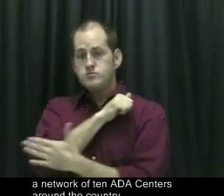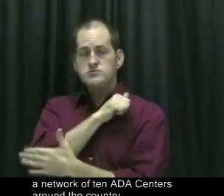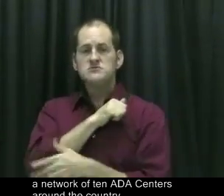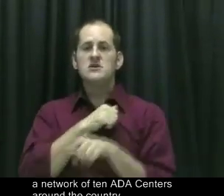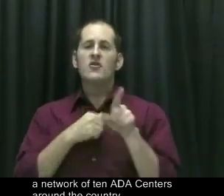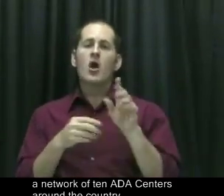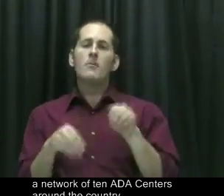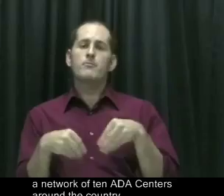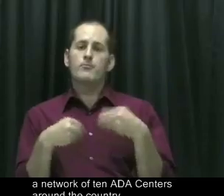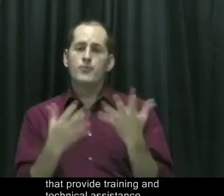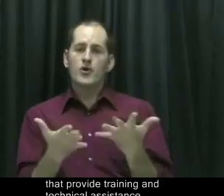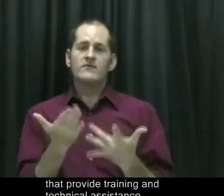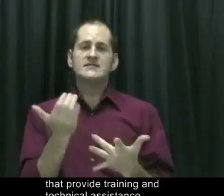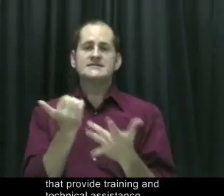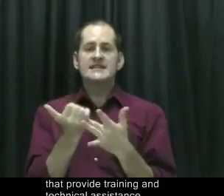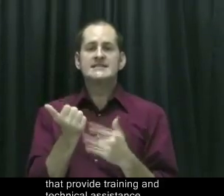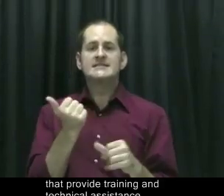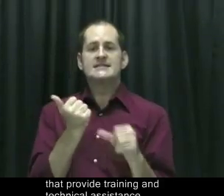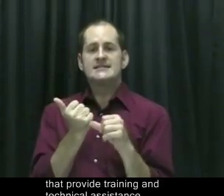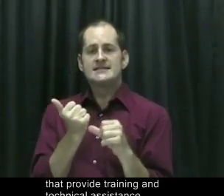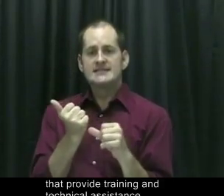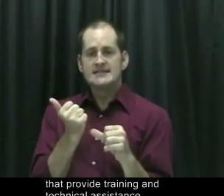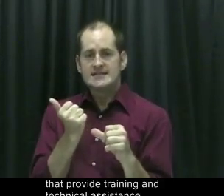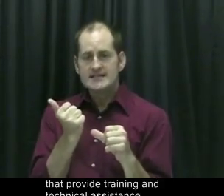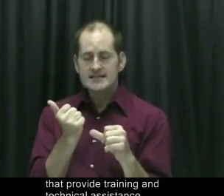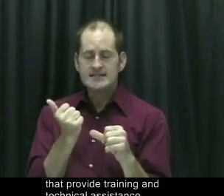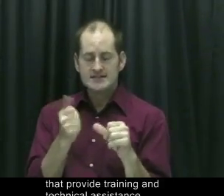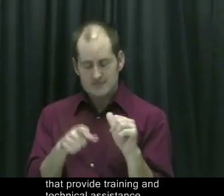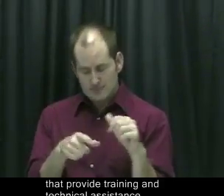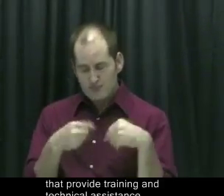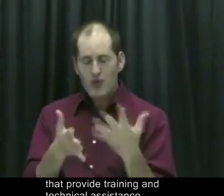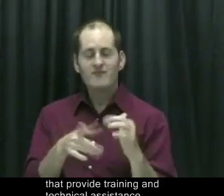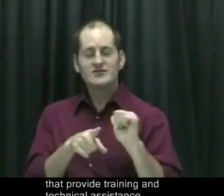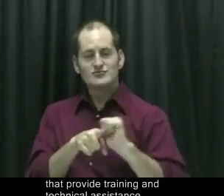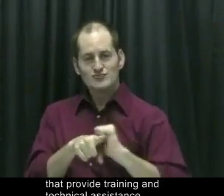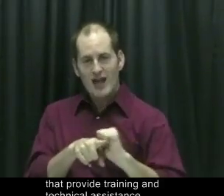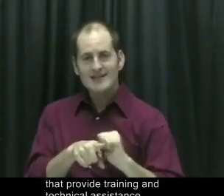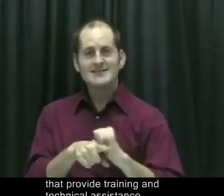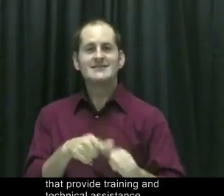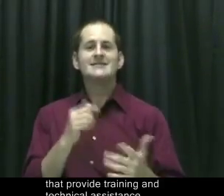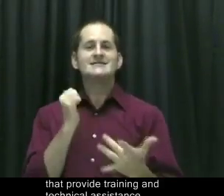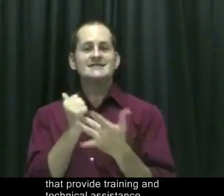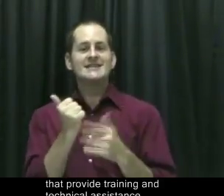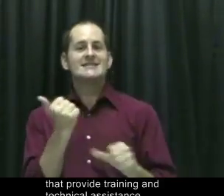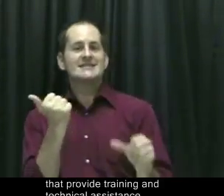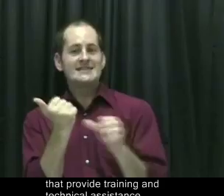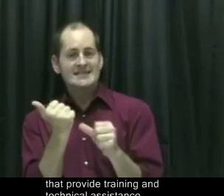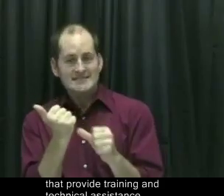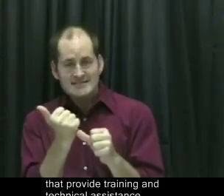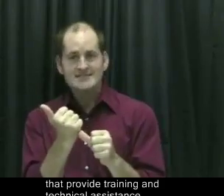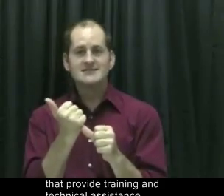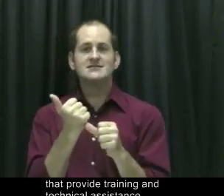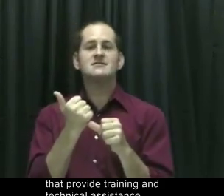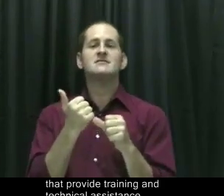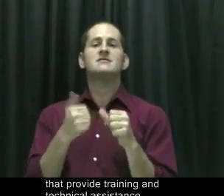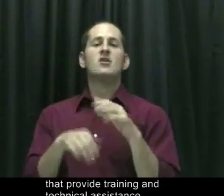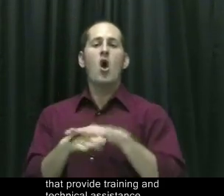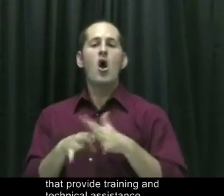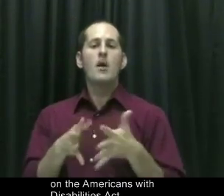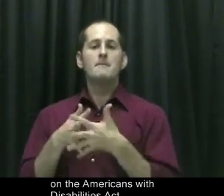around the country that provide training and technical assistance on the Americans with Disabilities